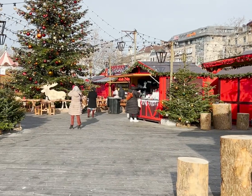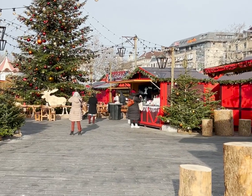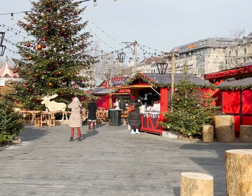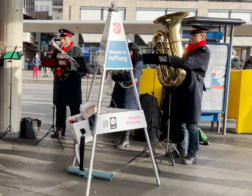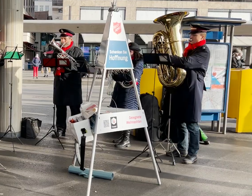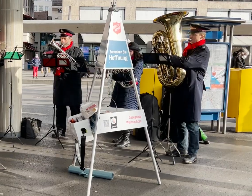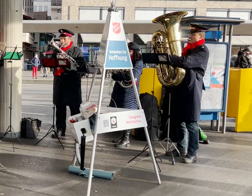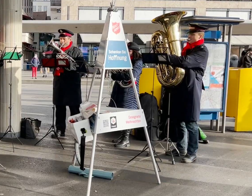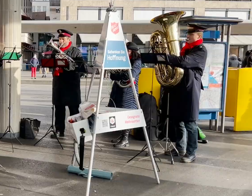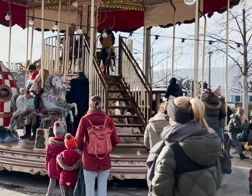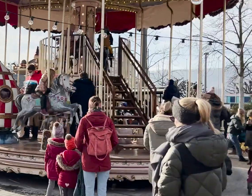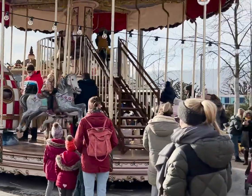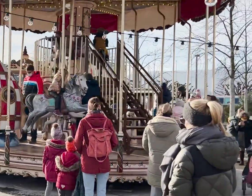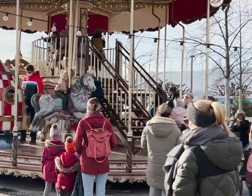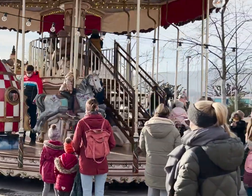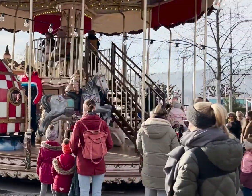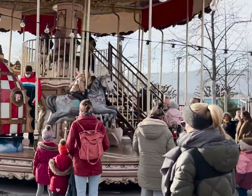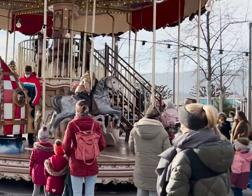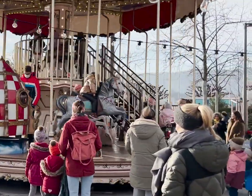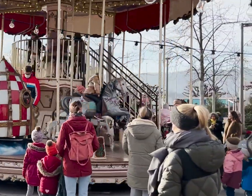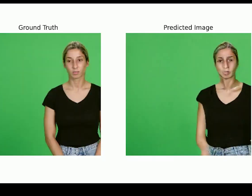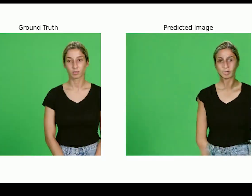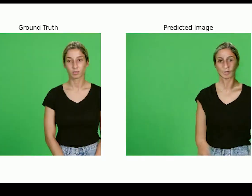Let it snow, let it snow, let it snow.